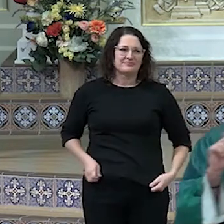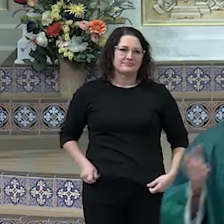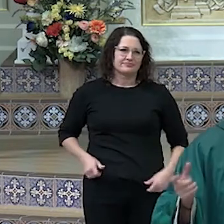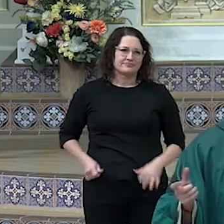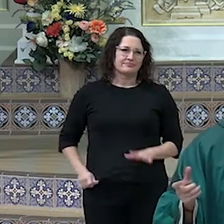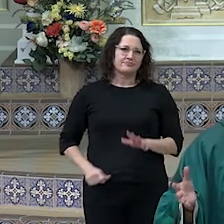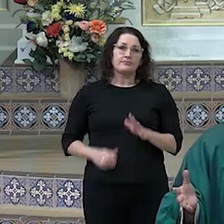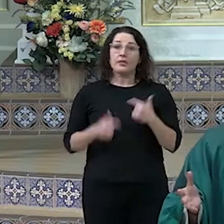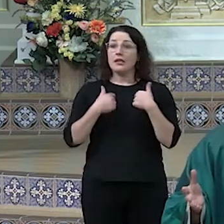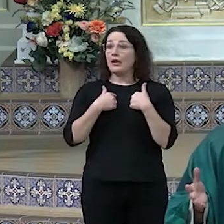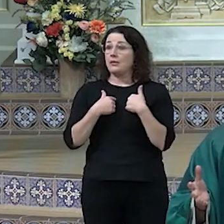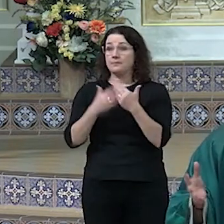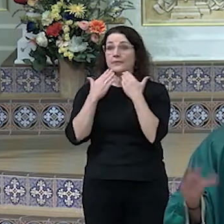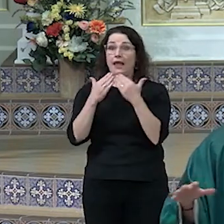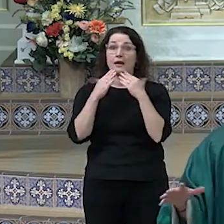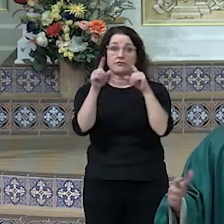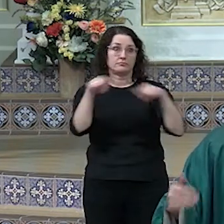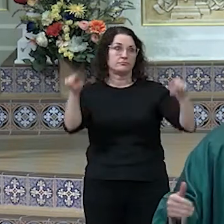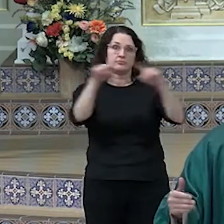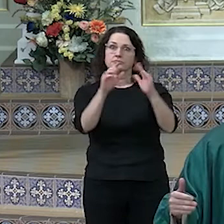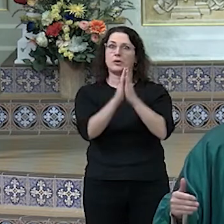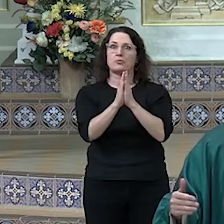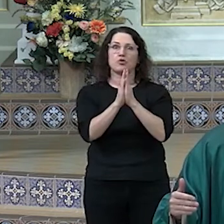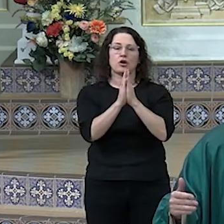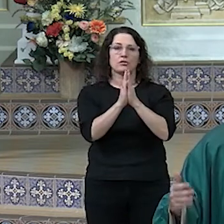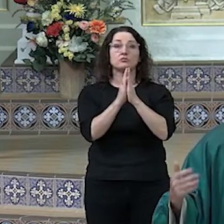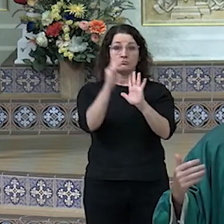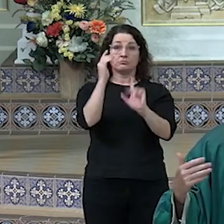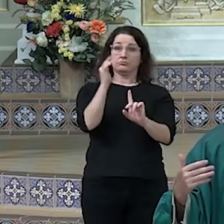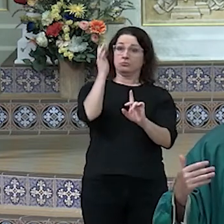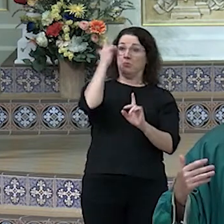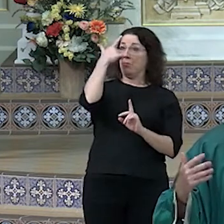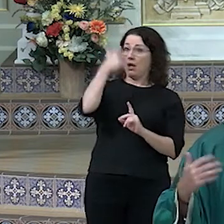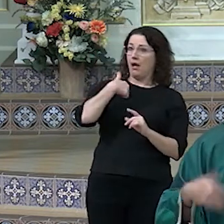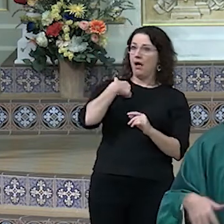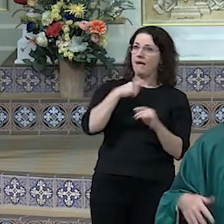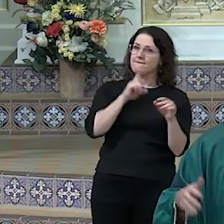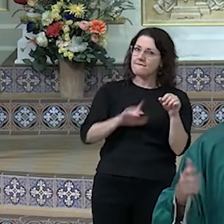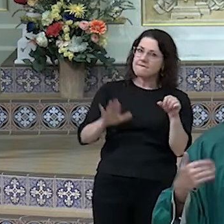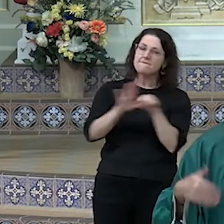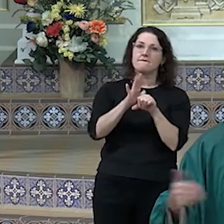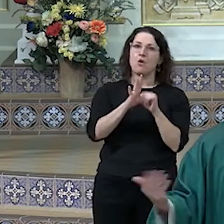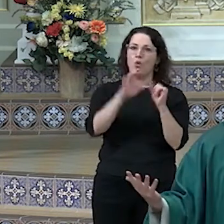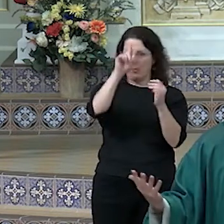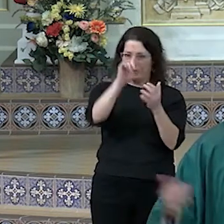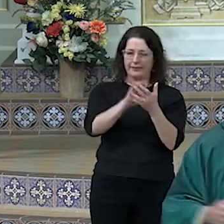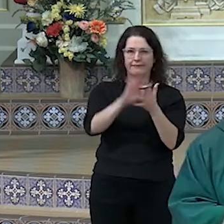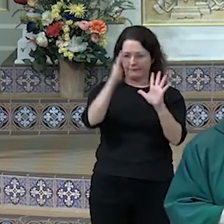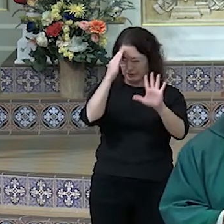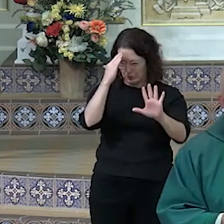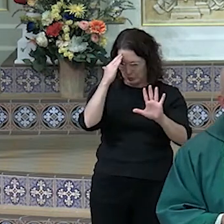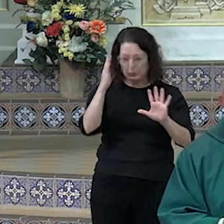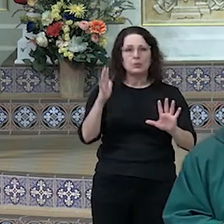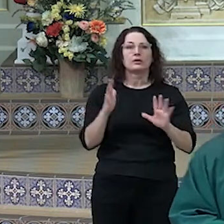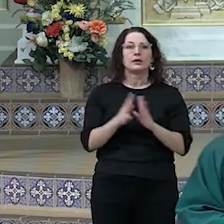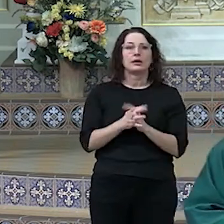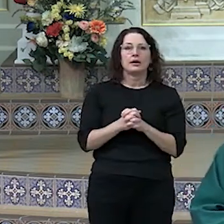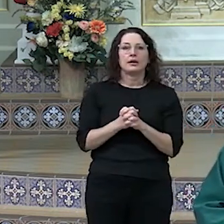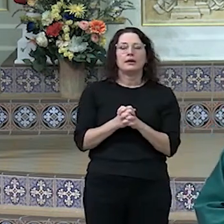I am so grateful for all of your prayers because I fully believe that that is